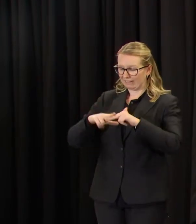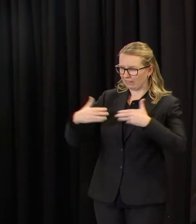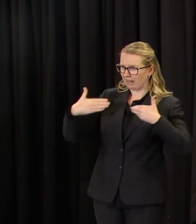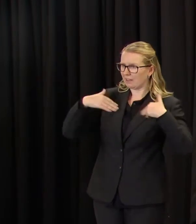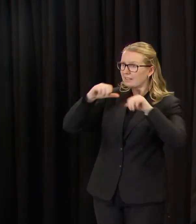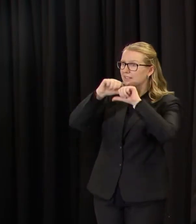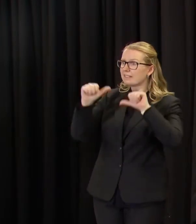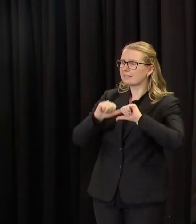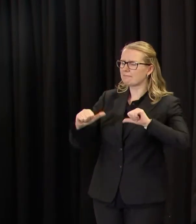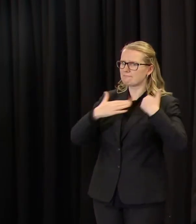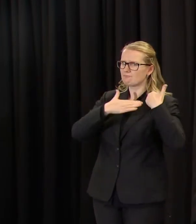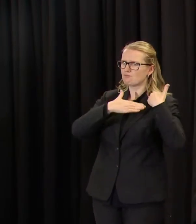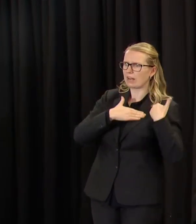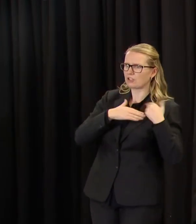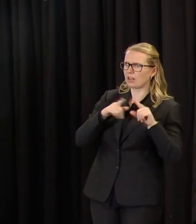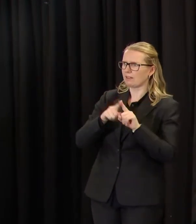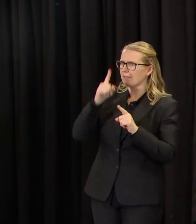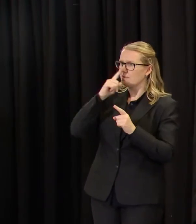pressure,